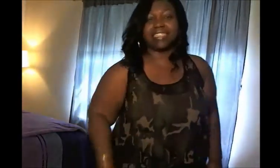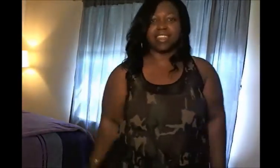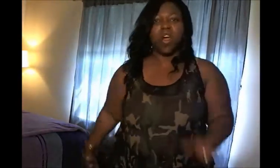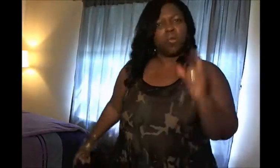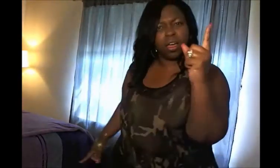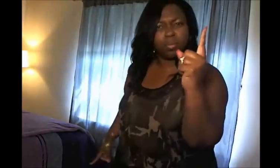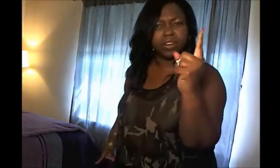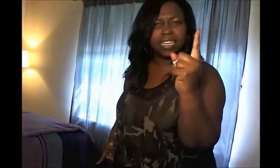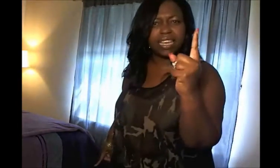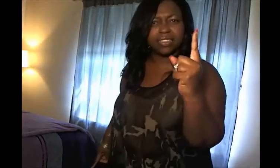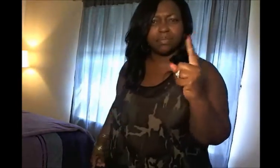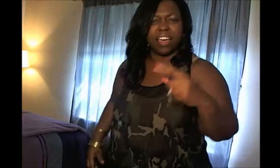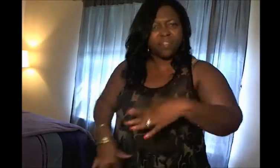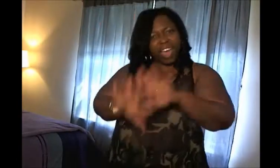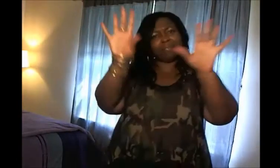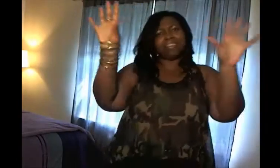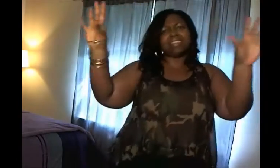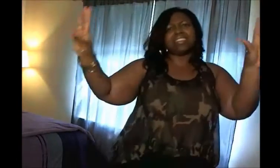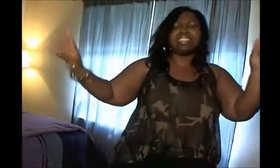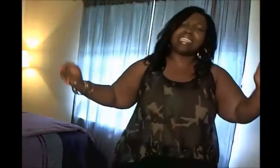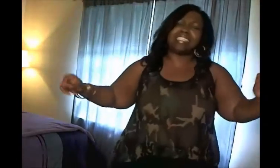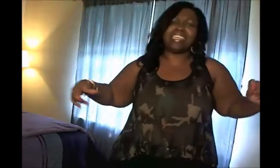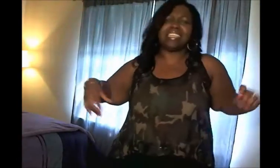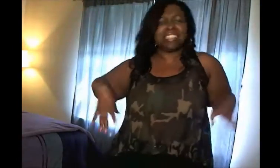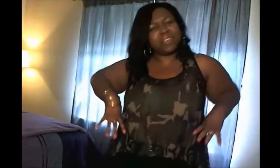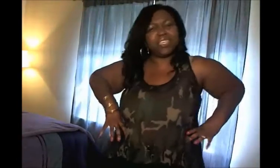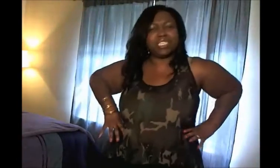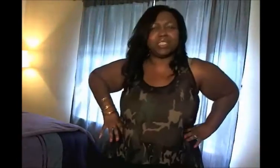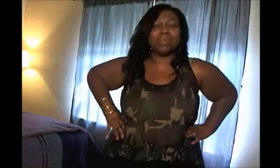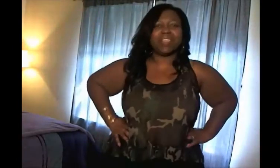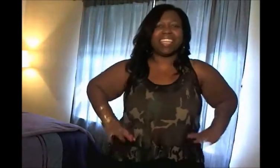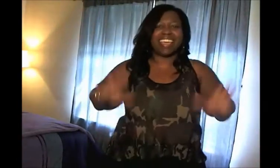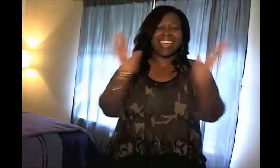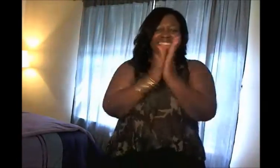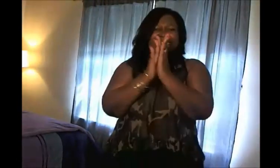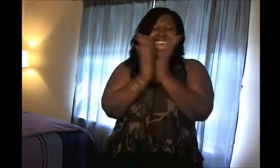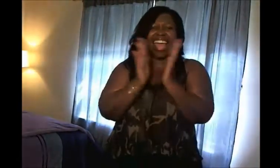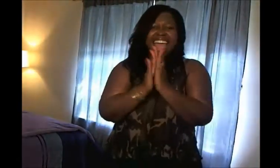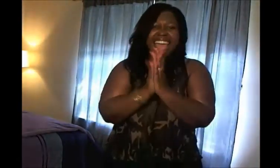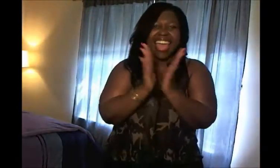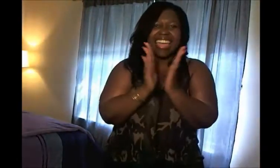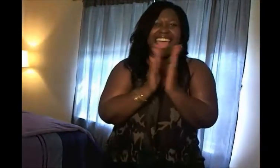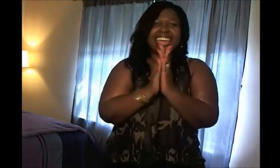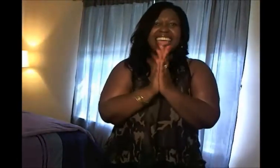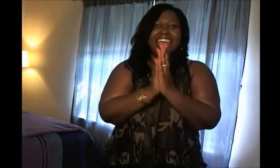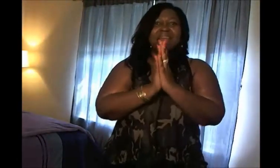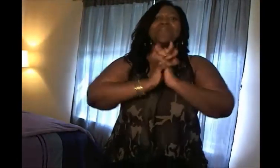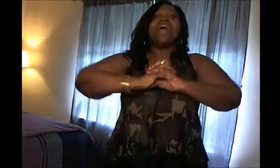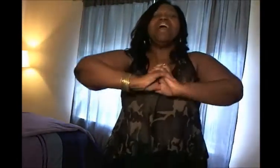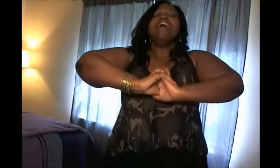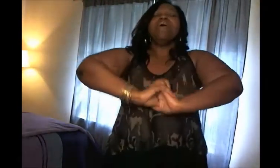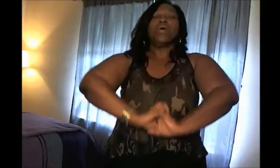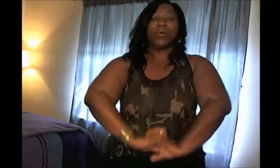it, one more day to my fabulous, sexy, divalicious birthday. Yay!